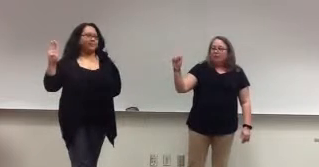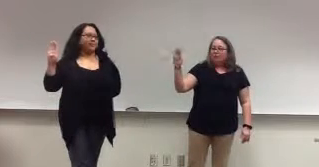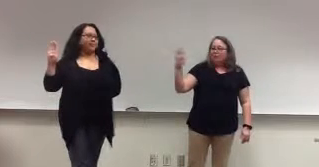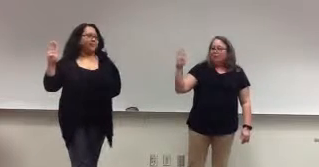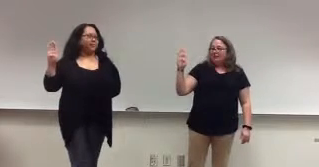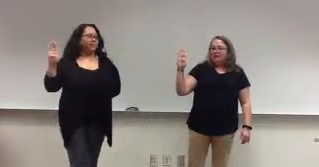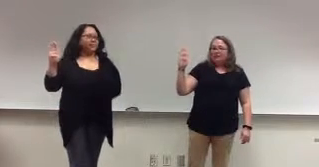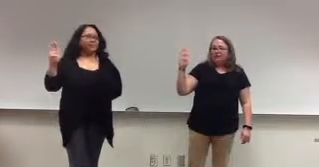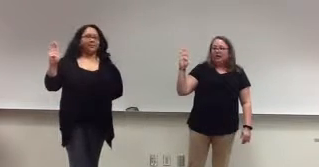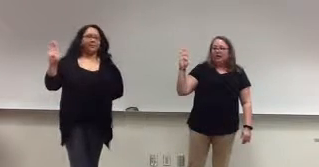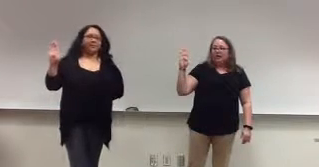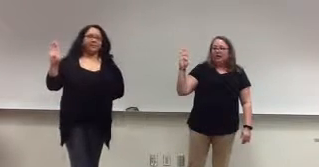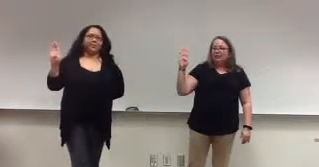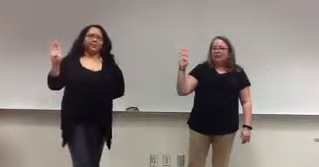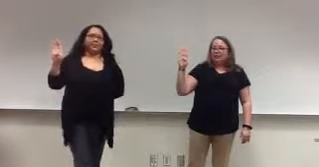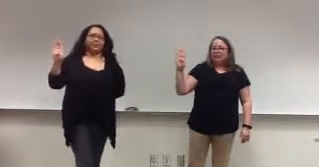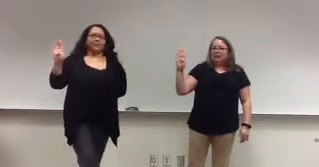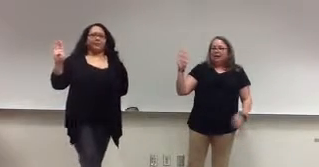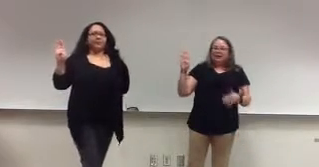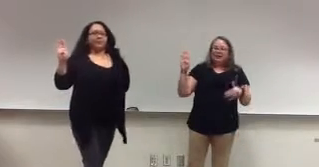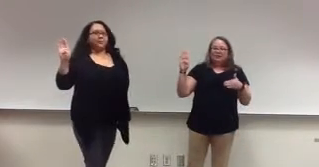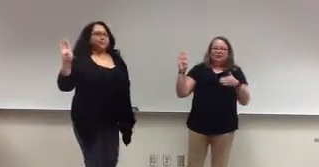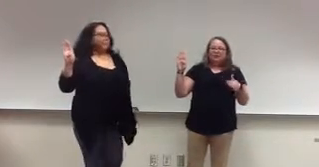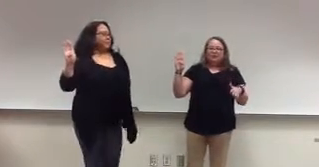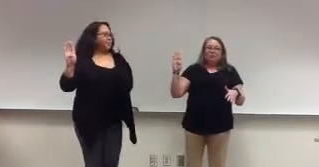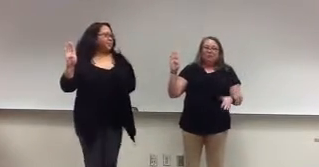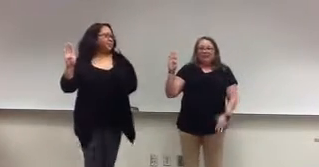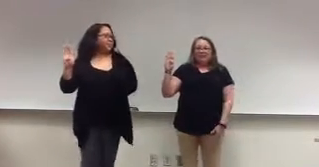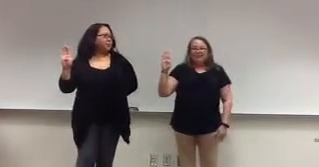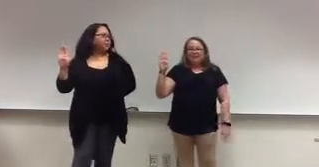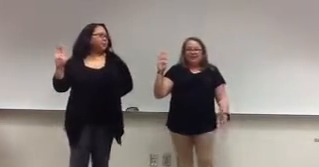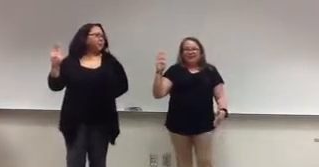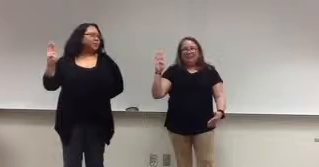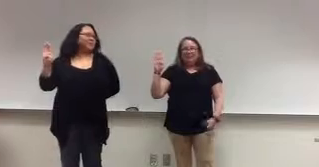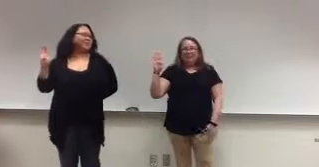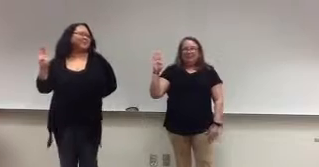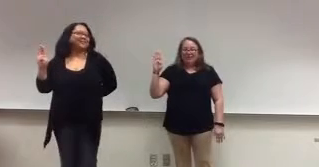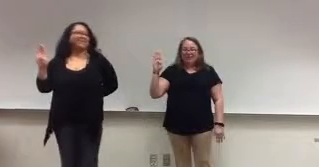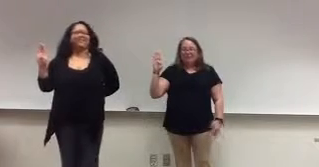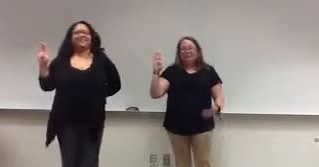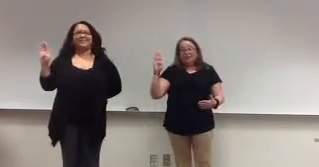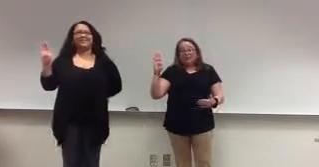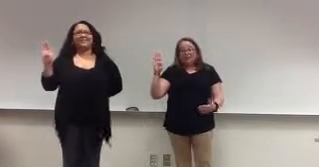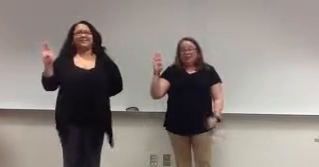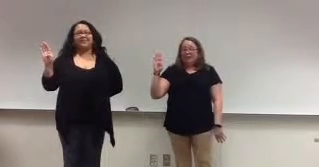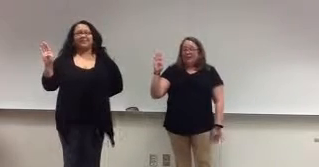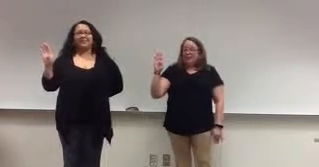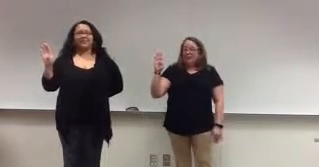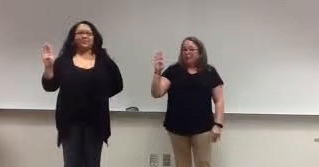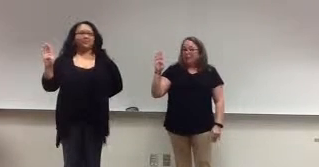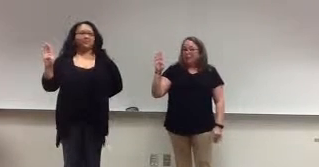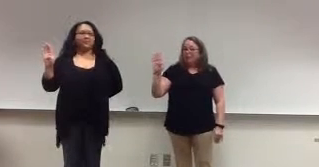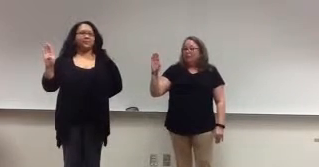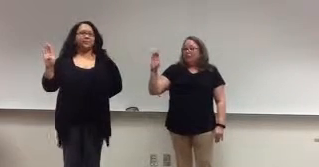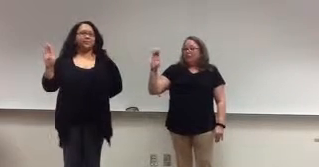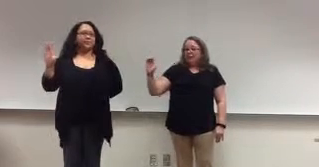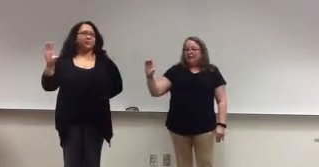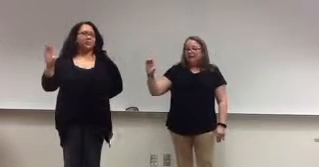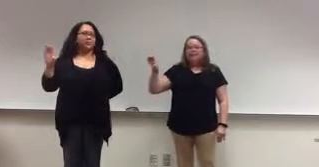B is a full hand. Some of these don't even represent the letters. They don't even look like it, but this is the way they do it here in America. The letter C looks